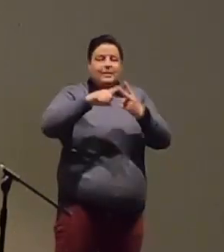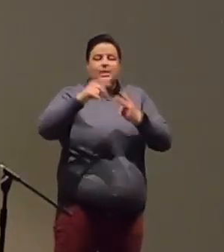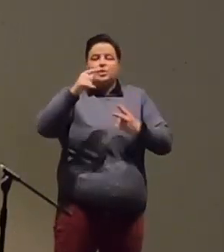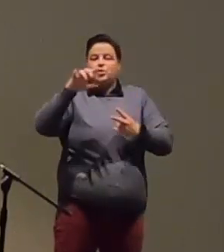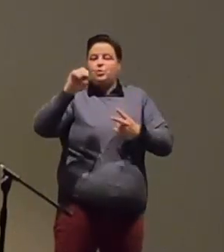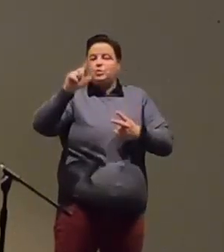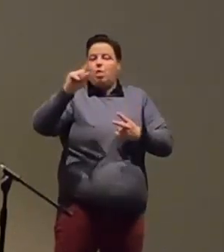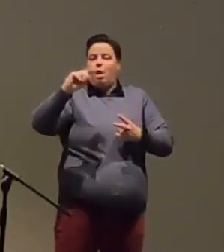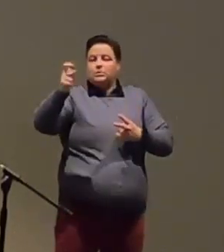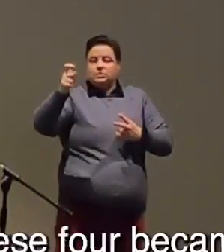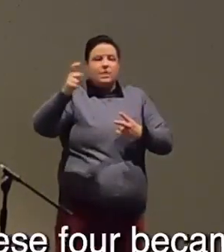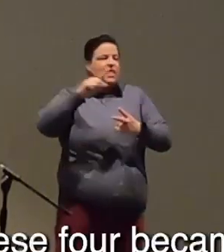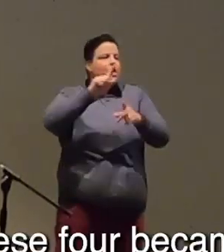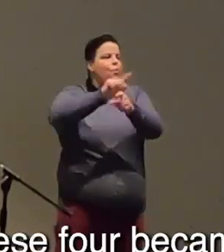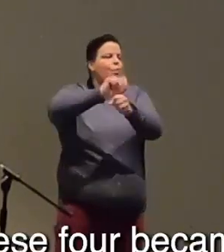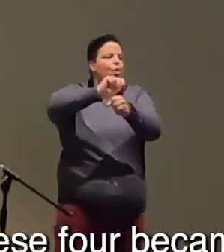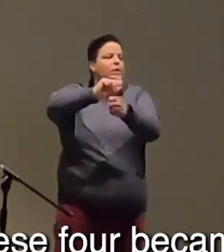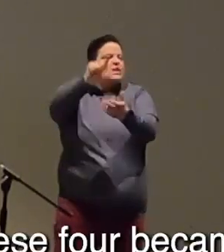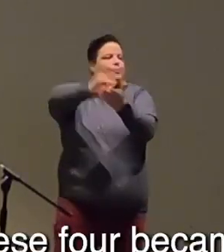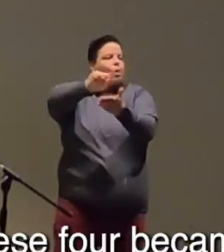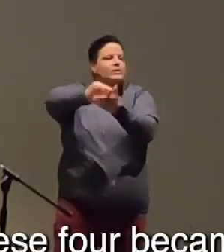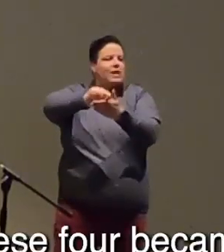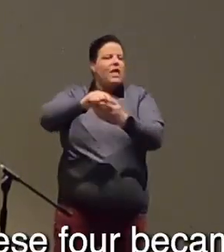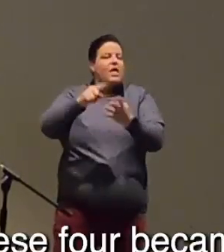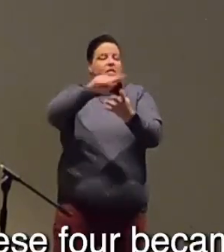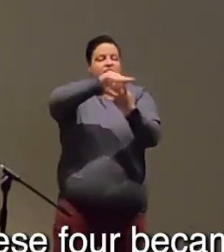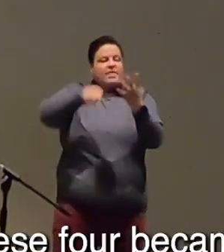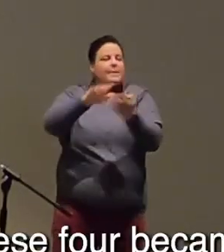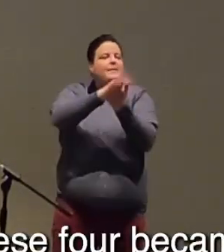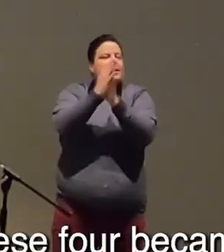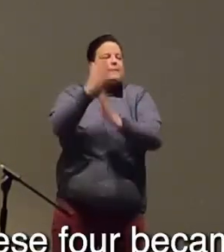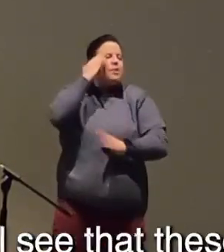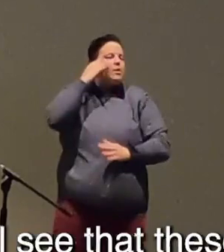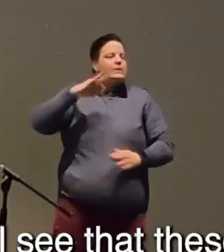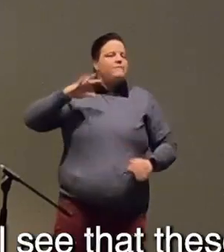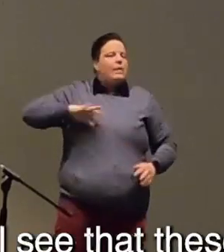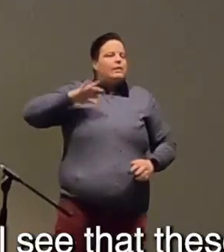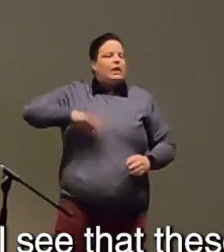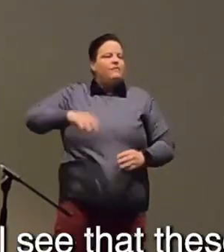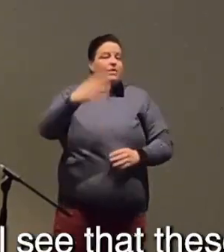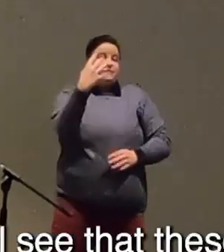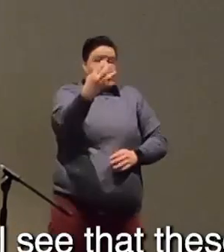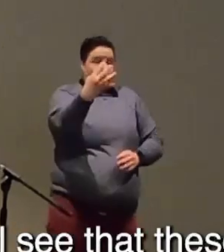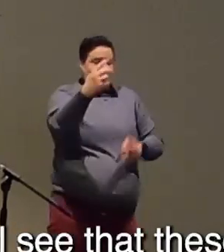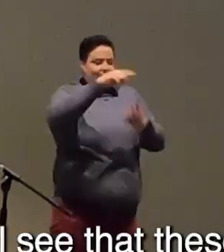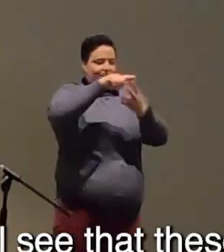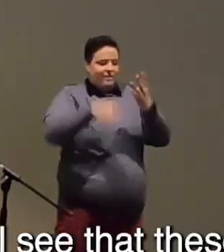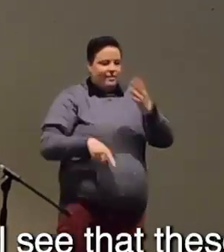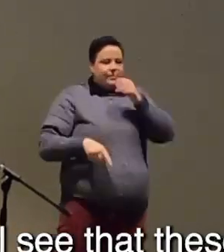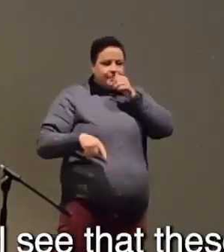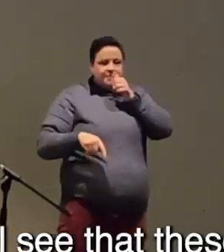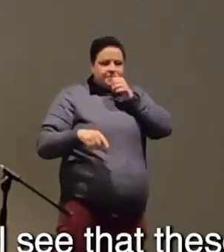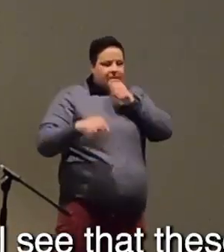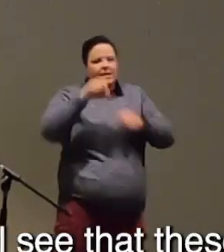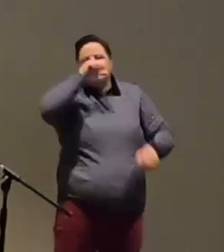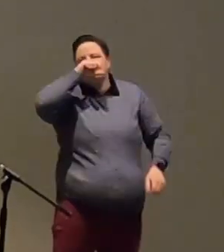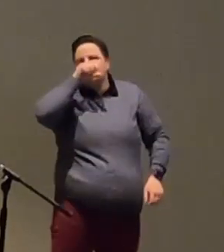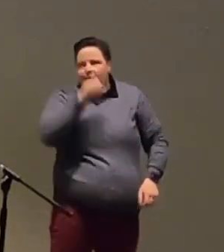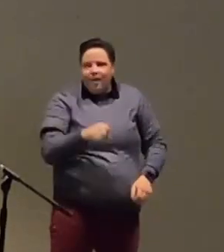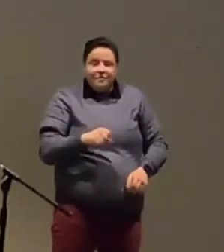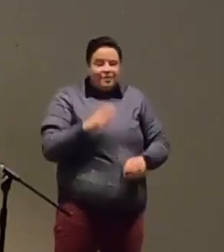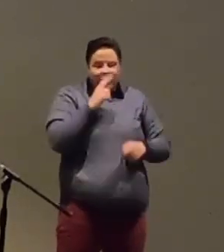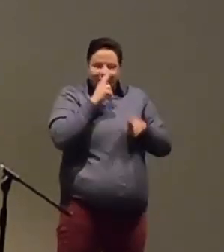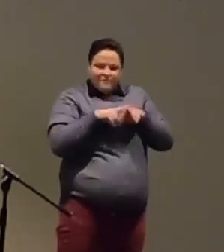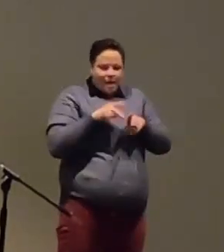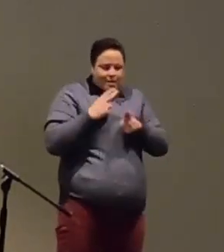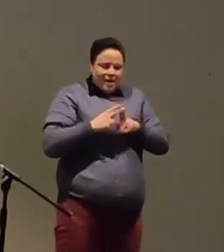worked at the press, and these 4 became known as the Philadelphia Four. You'll see that these men love to give themselves nicknames and